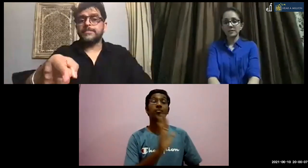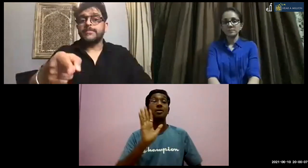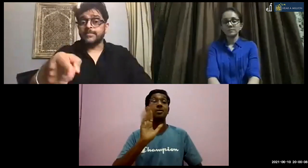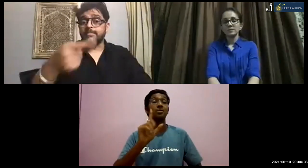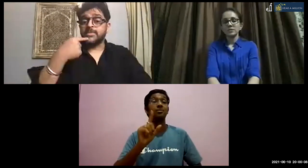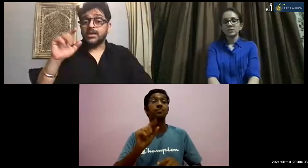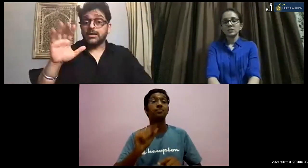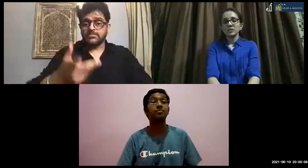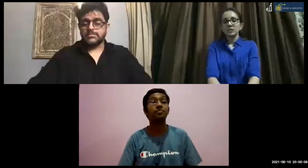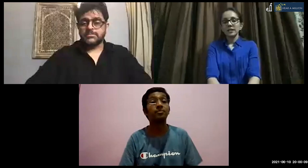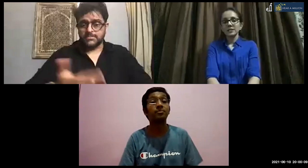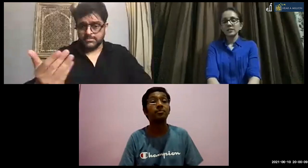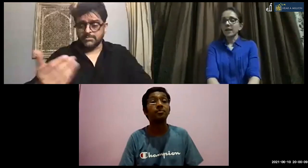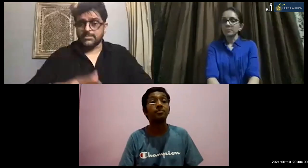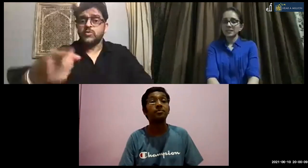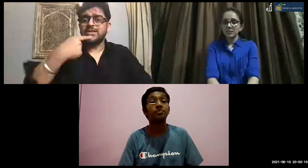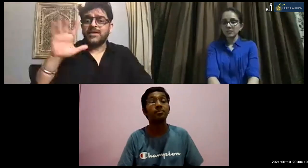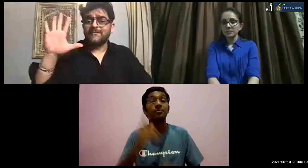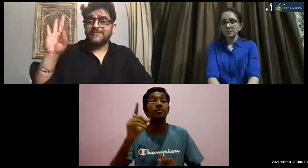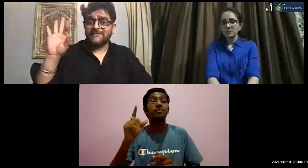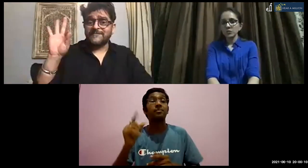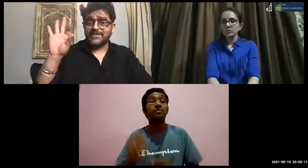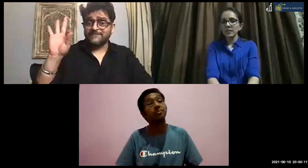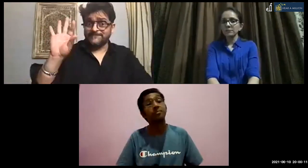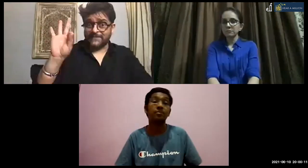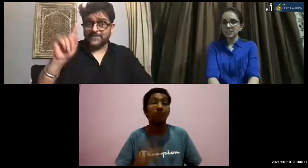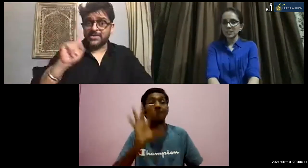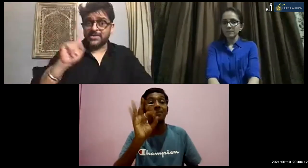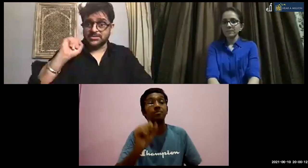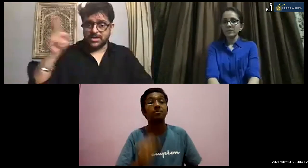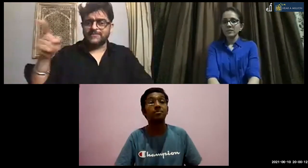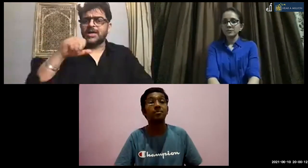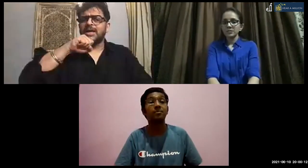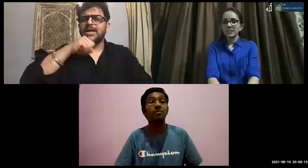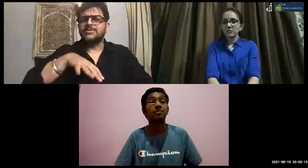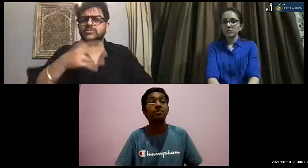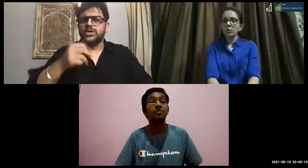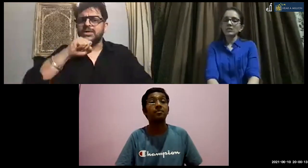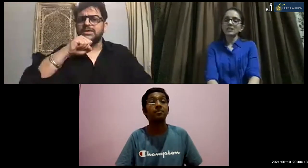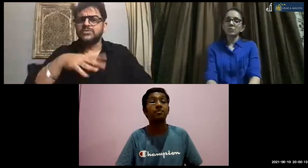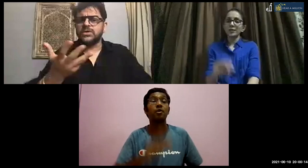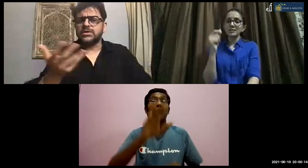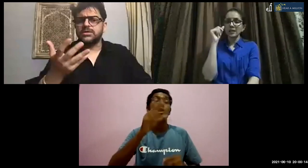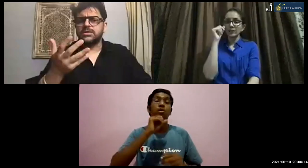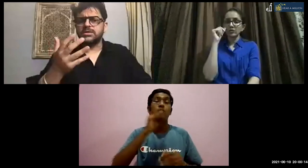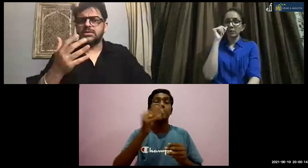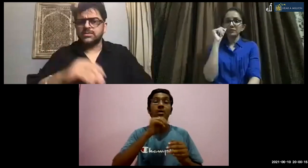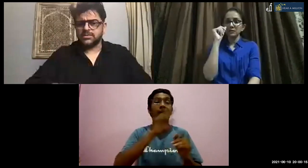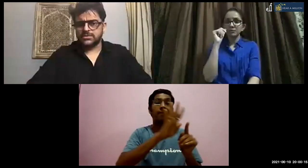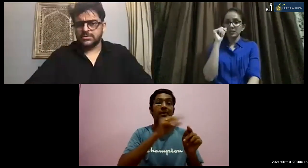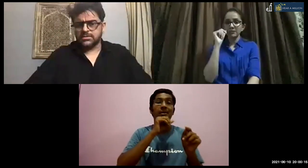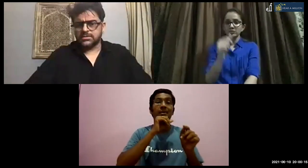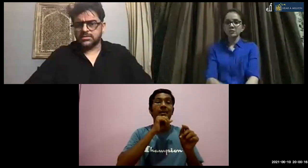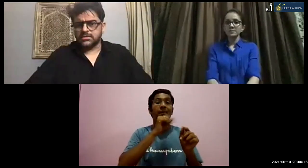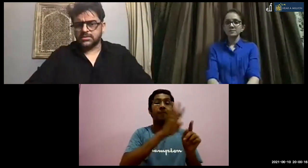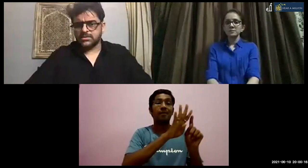there. And yeah, please continue. So you said 50 deaf children. What is the age group of these